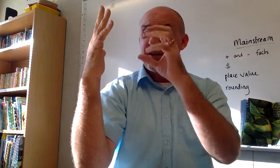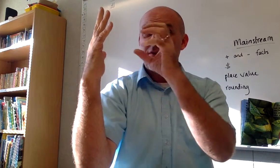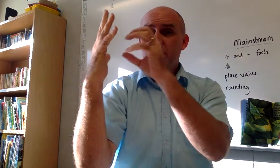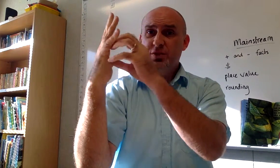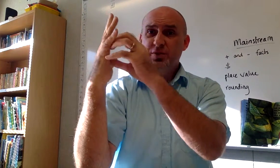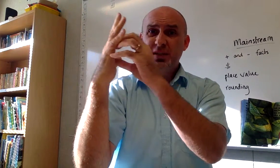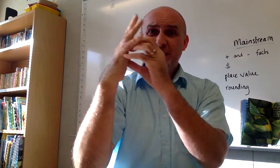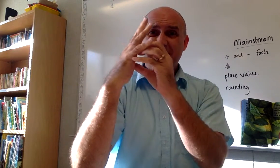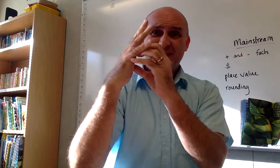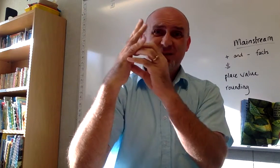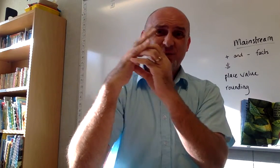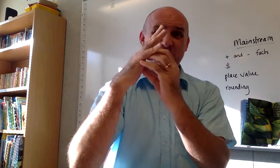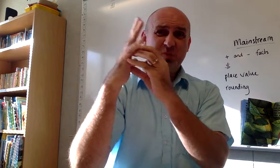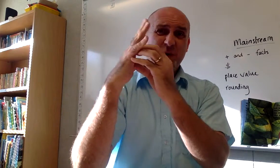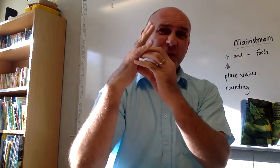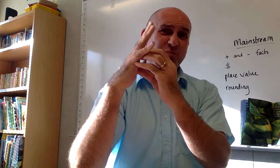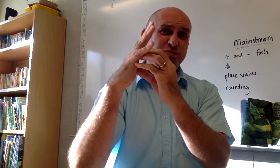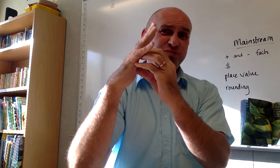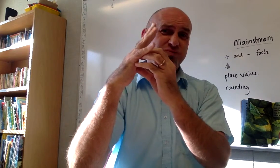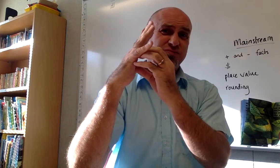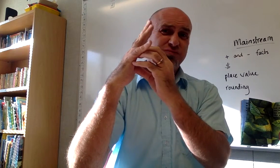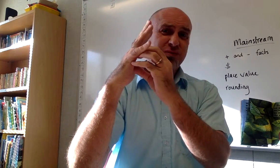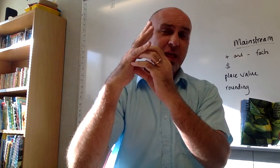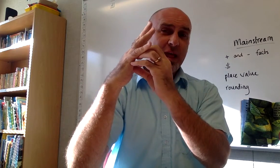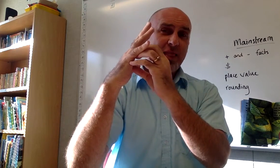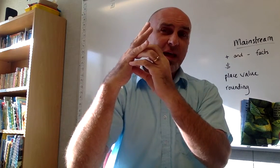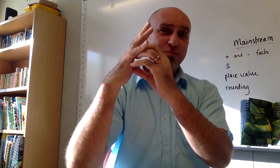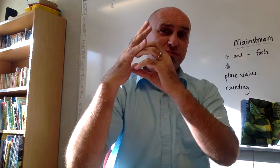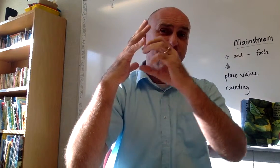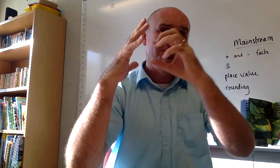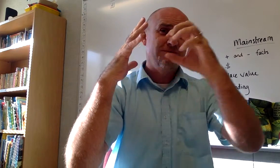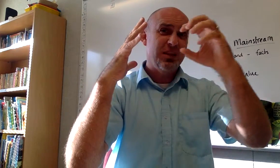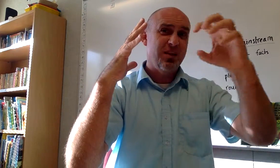here on the tree, the tree's blowing. The apple fell off.